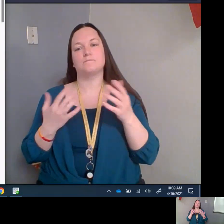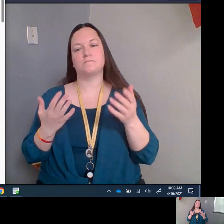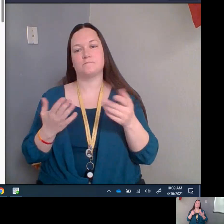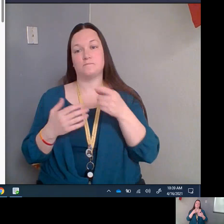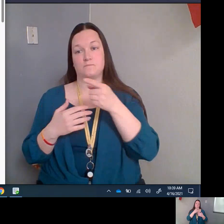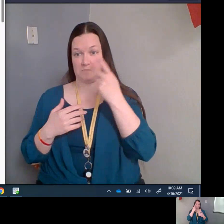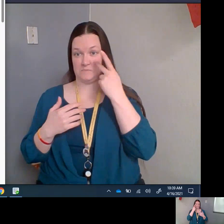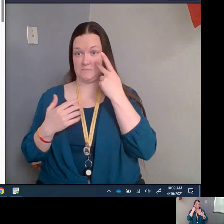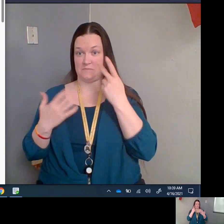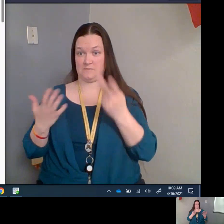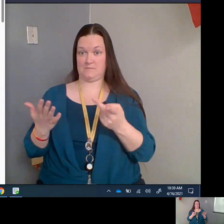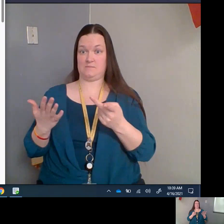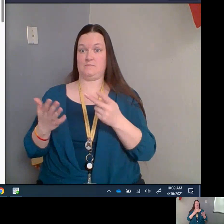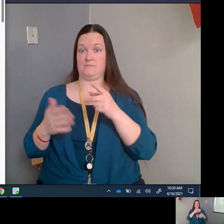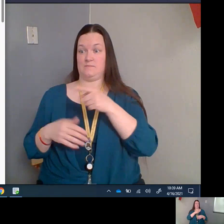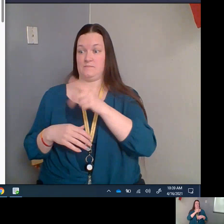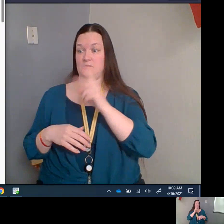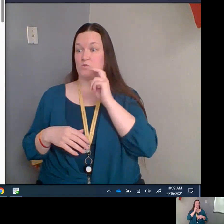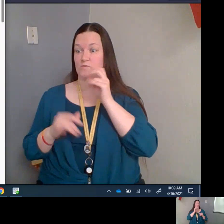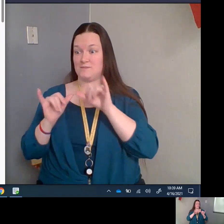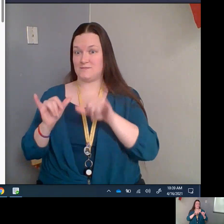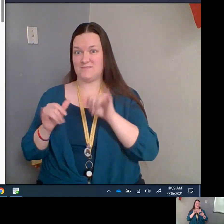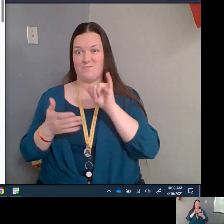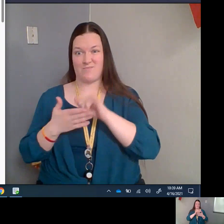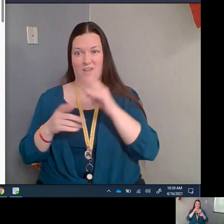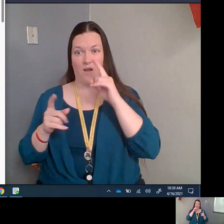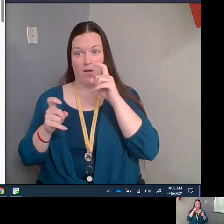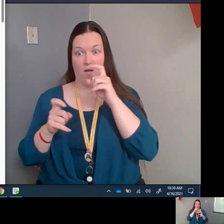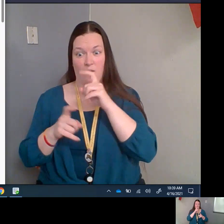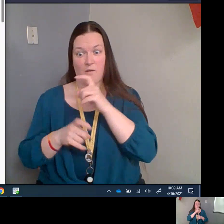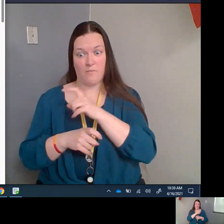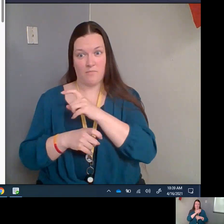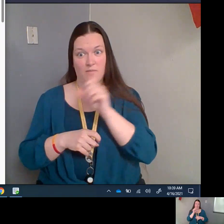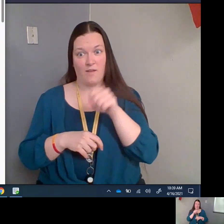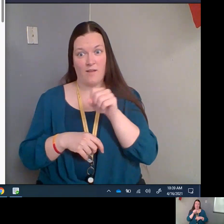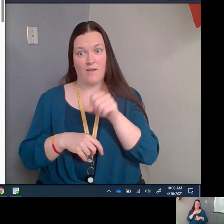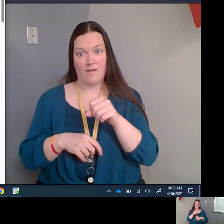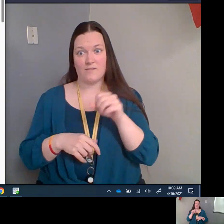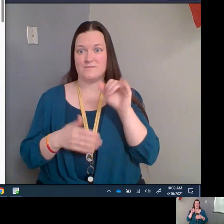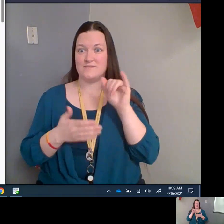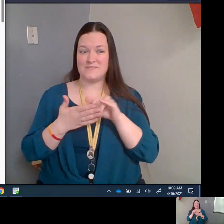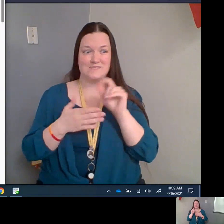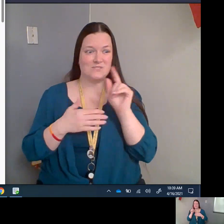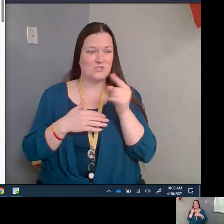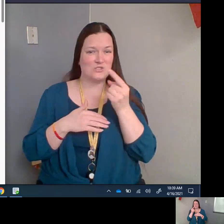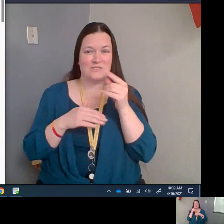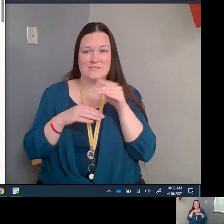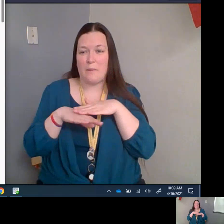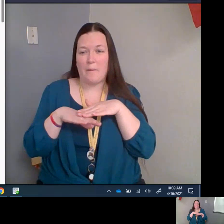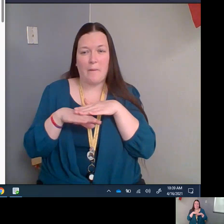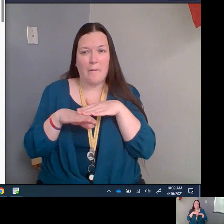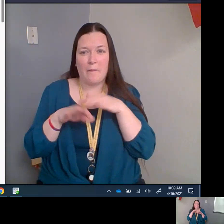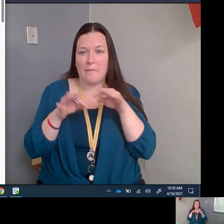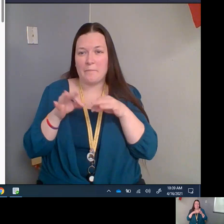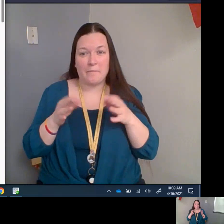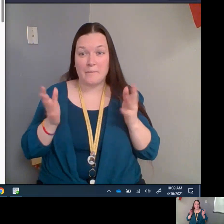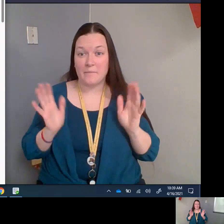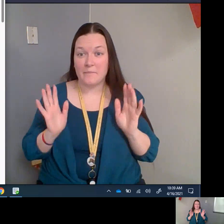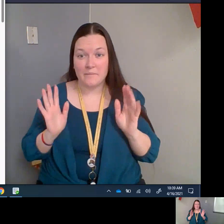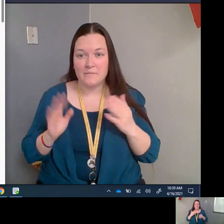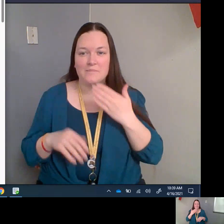So, as you can see, the nervous system is quite complex, and this is just the tip of the iceberg. Thanks for